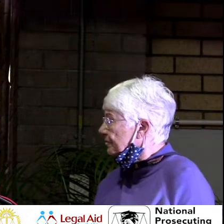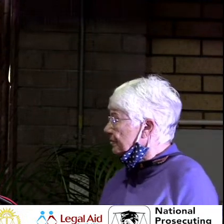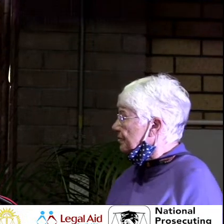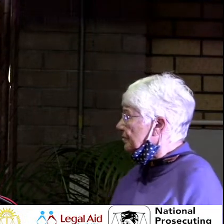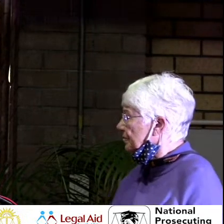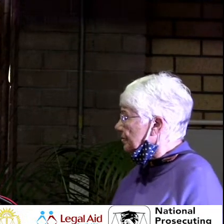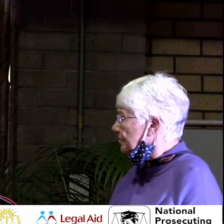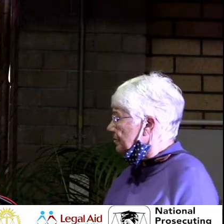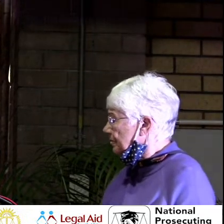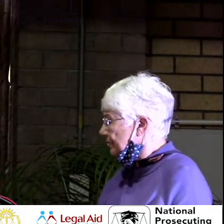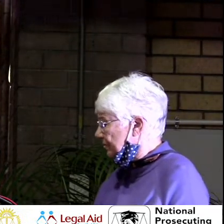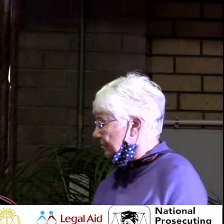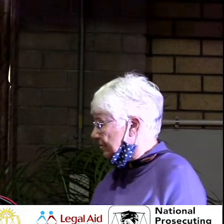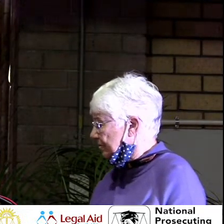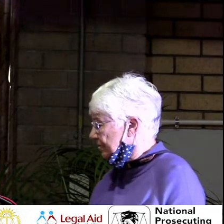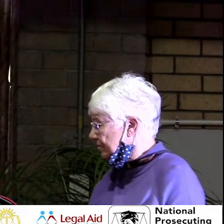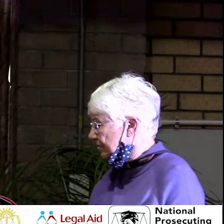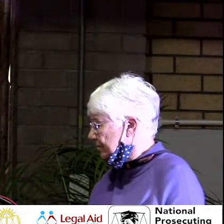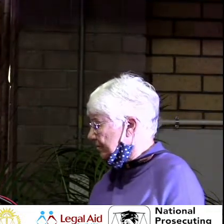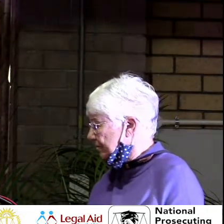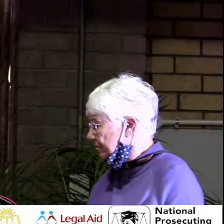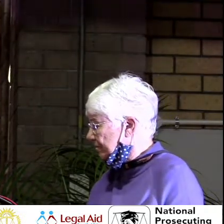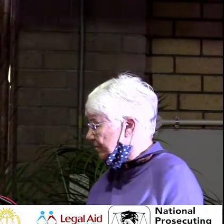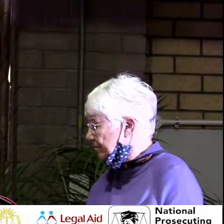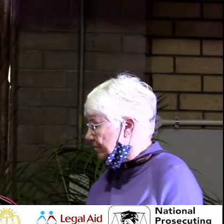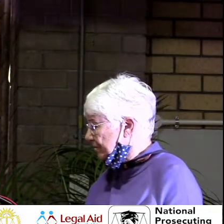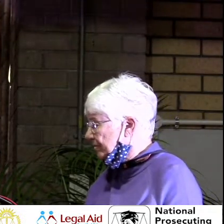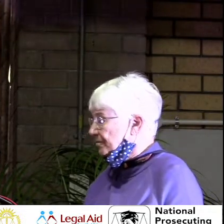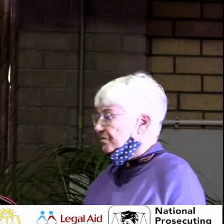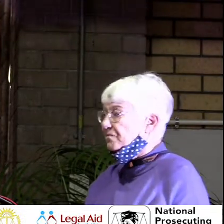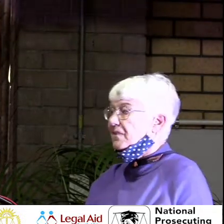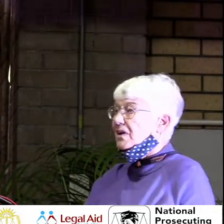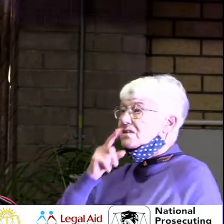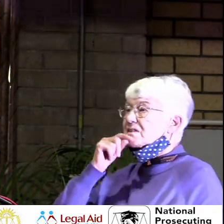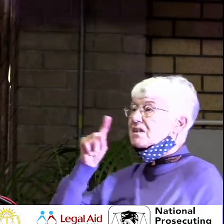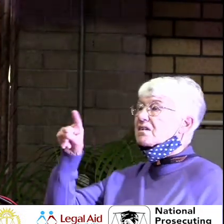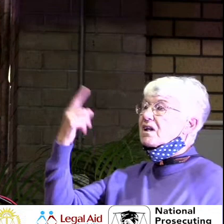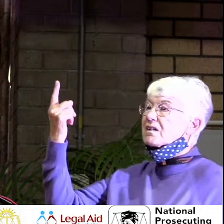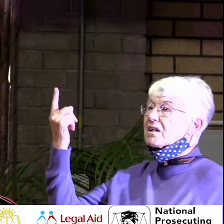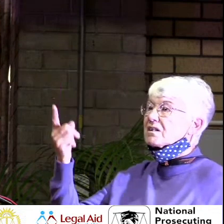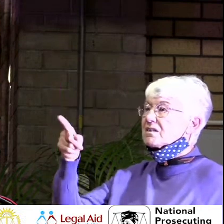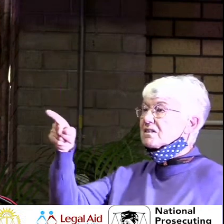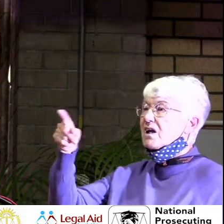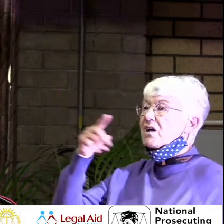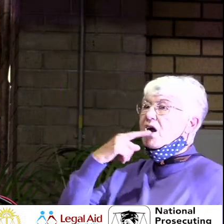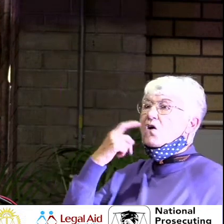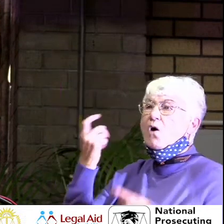commander is busy with operations there. We also have the neighborhood watchers there in Blikkiesdorp.